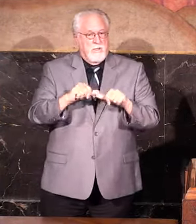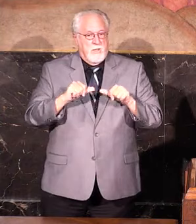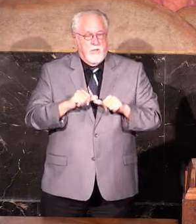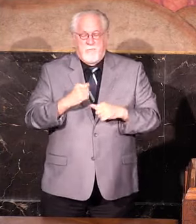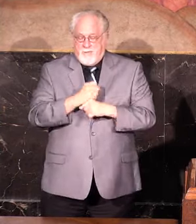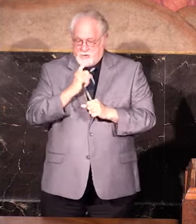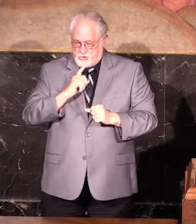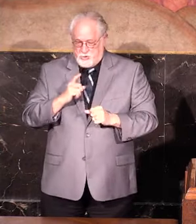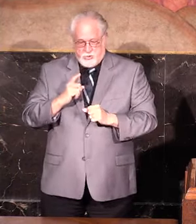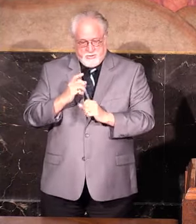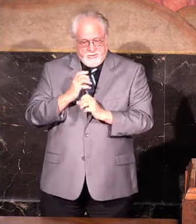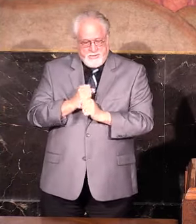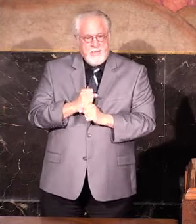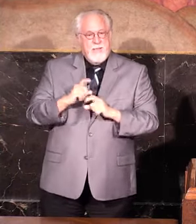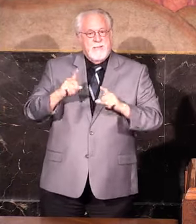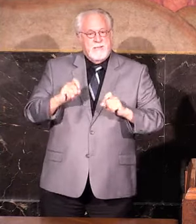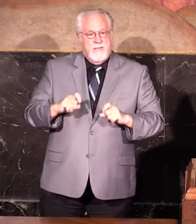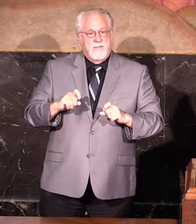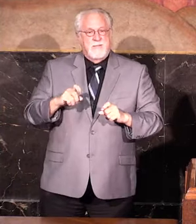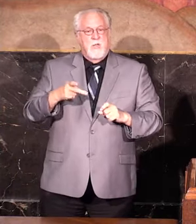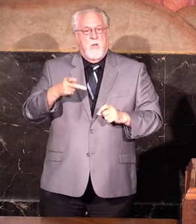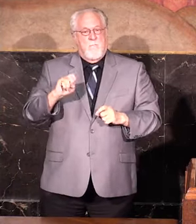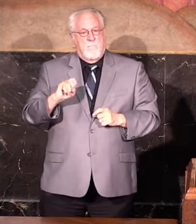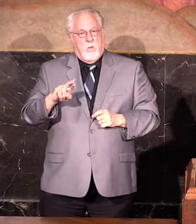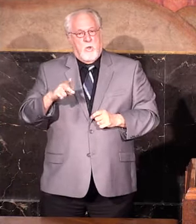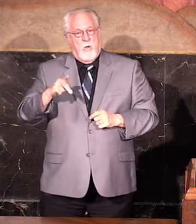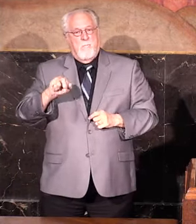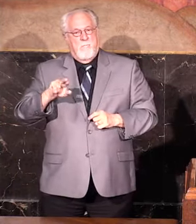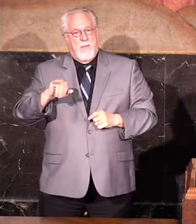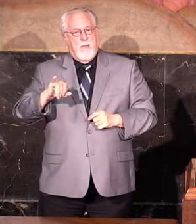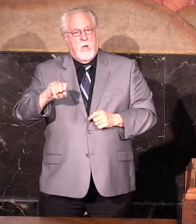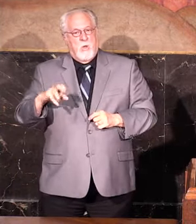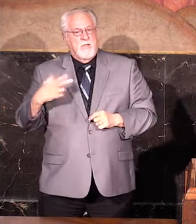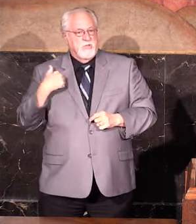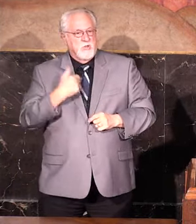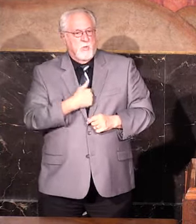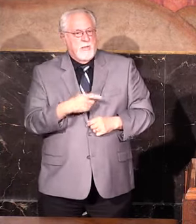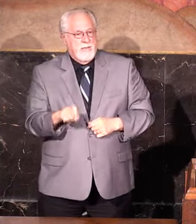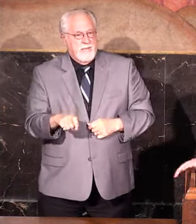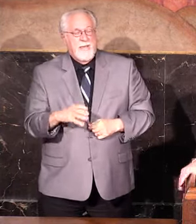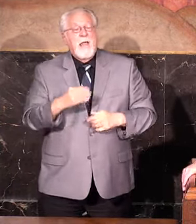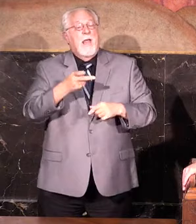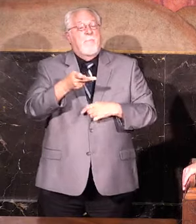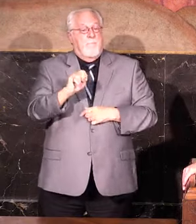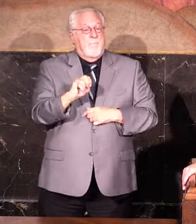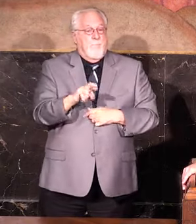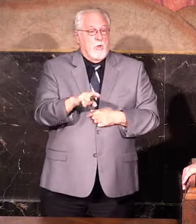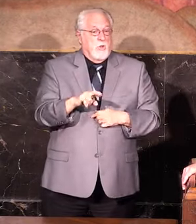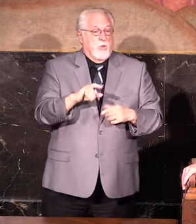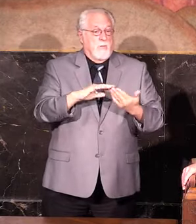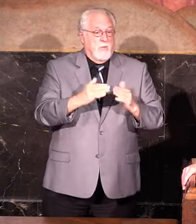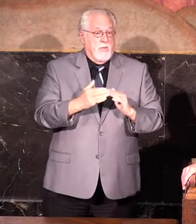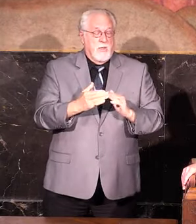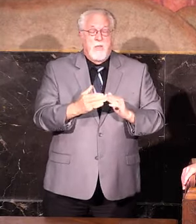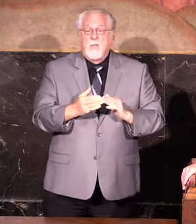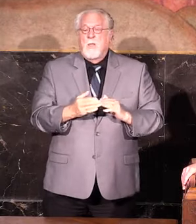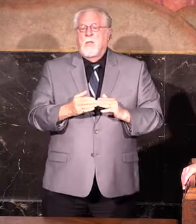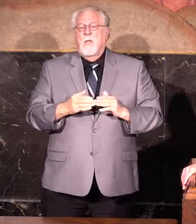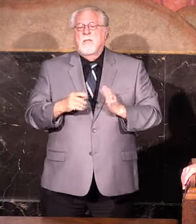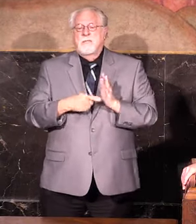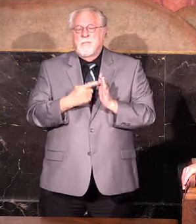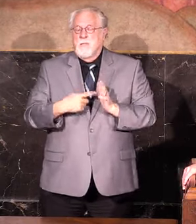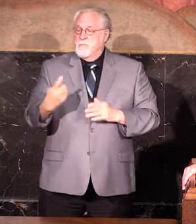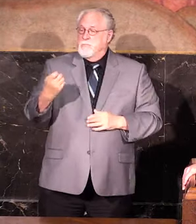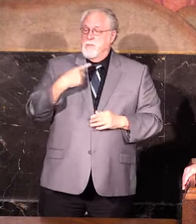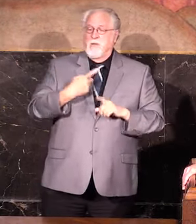make sure that we're getting the test per parish that we think we need and per community. Sometimes I get a request